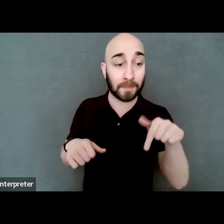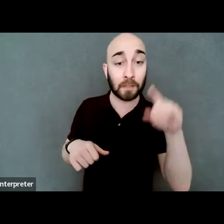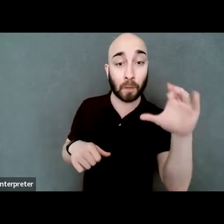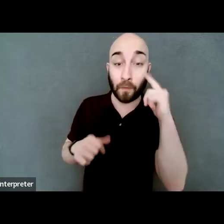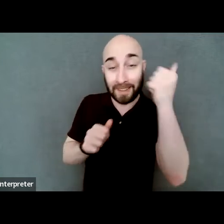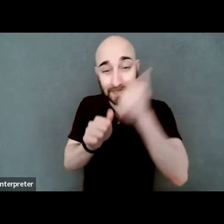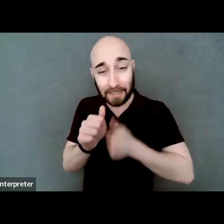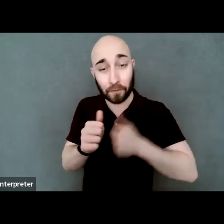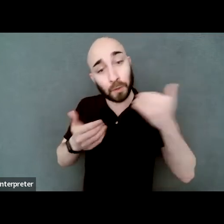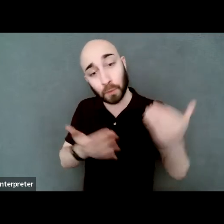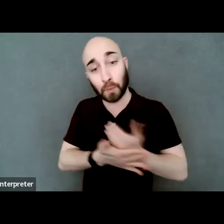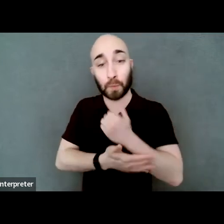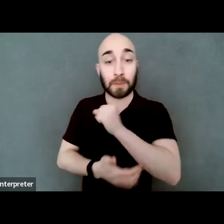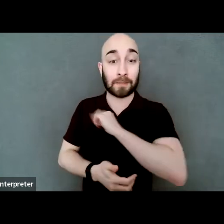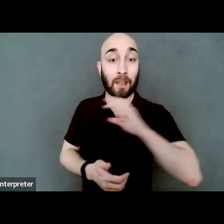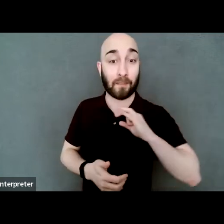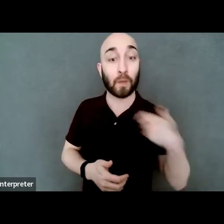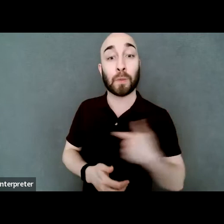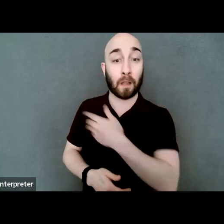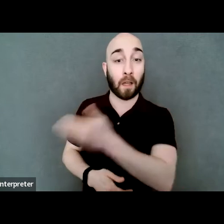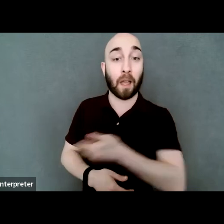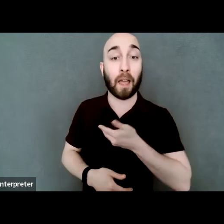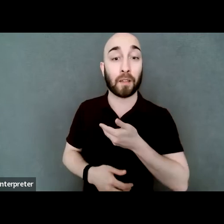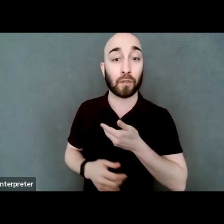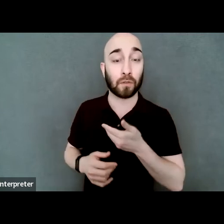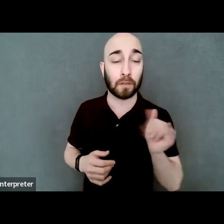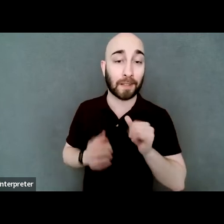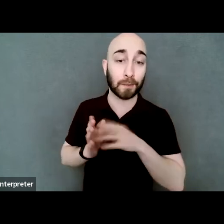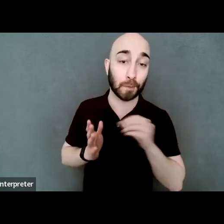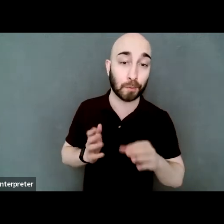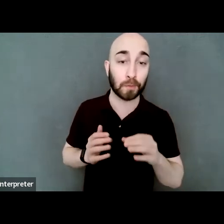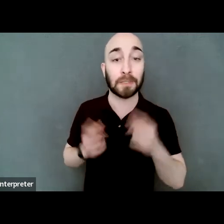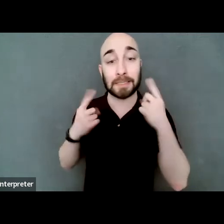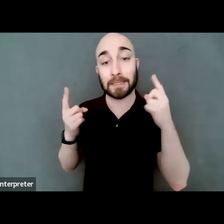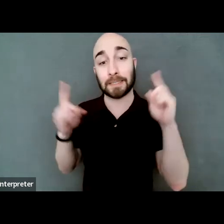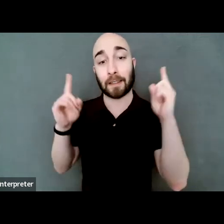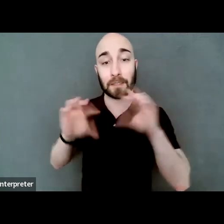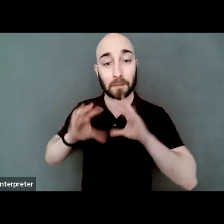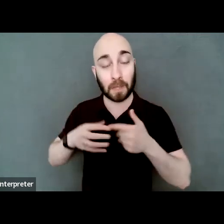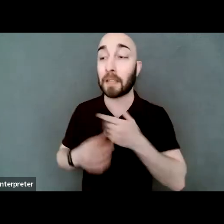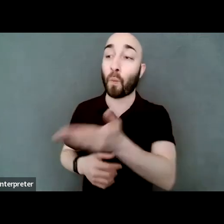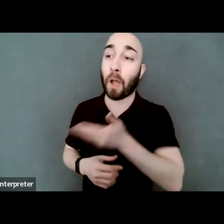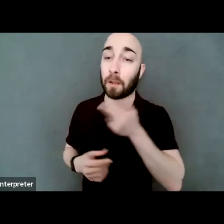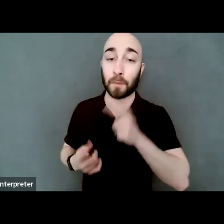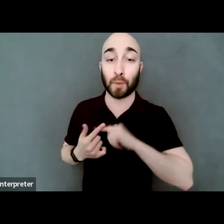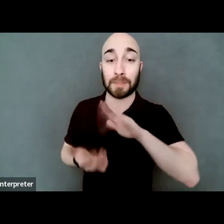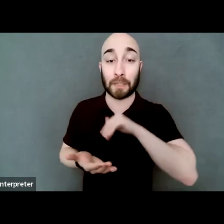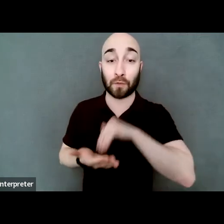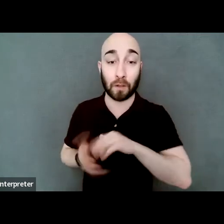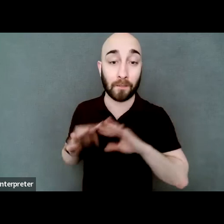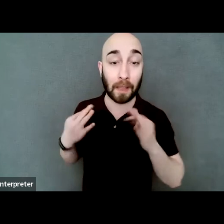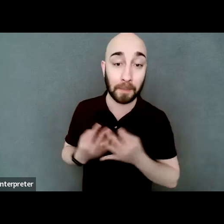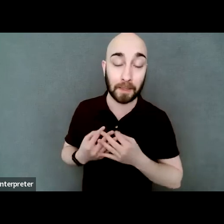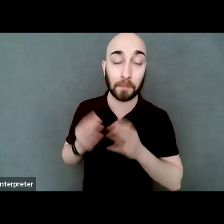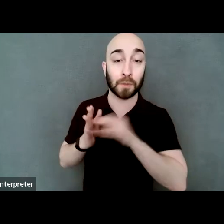staff that we onboarded or hired as far as like student success, I would say, welcome to the Central family and the student success